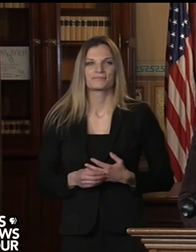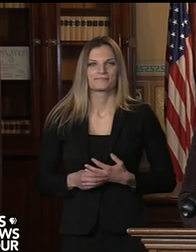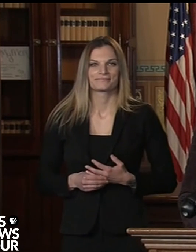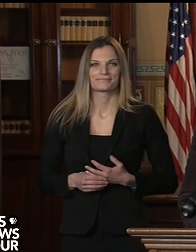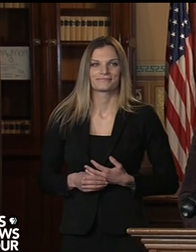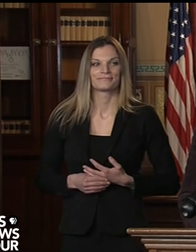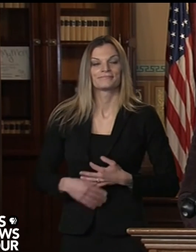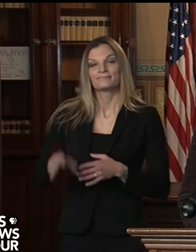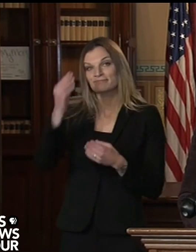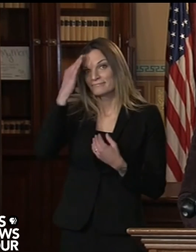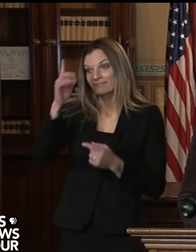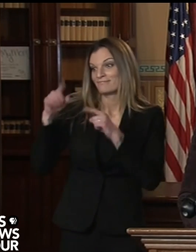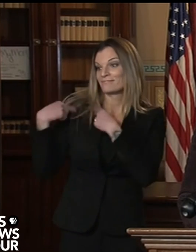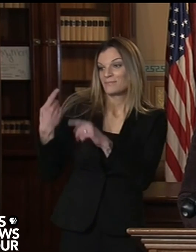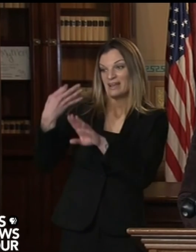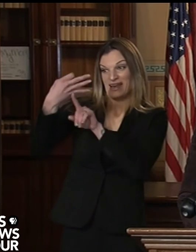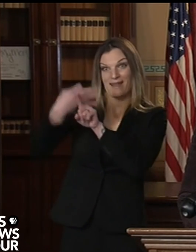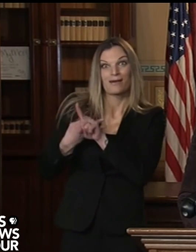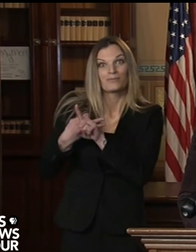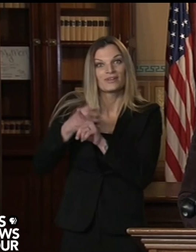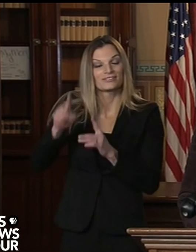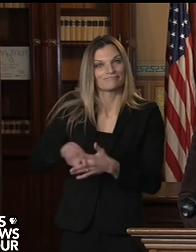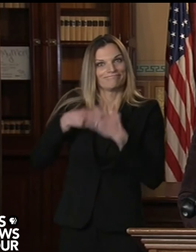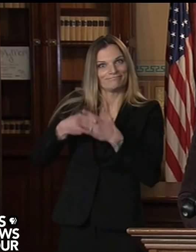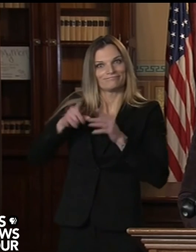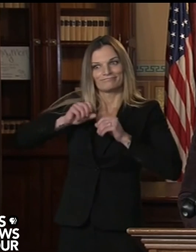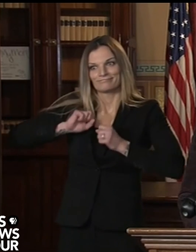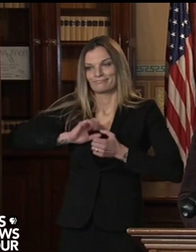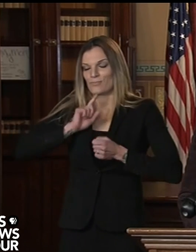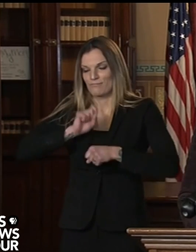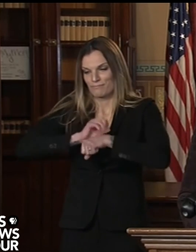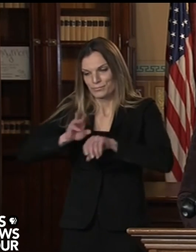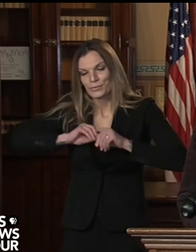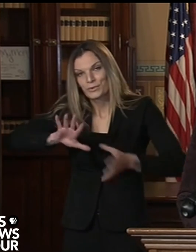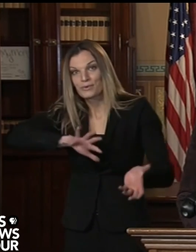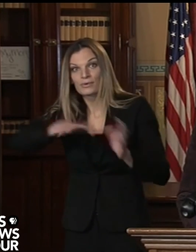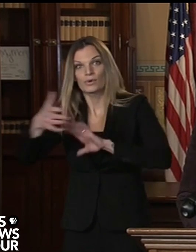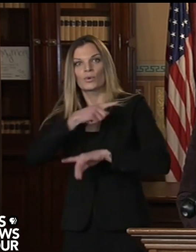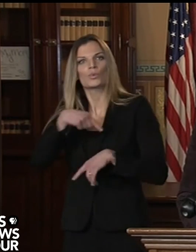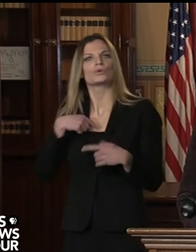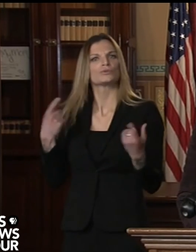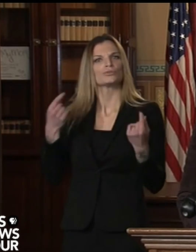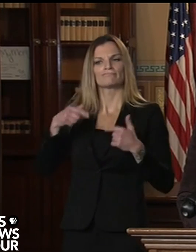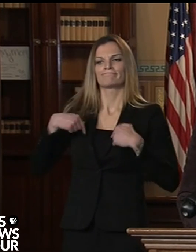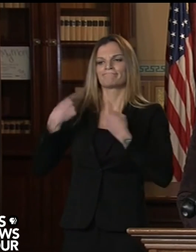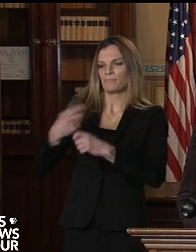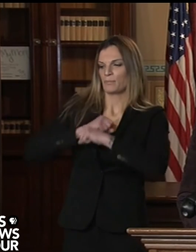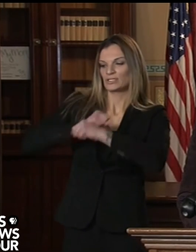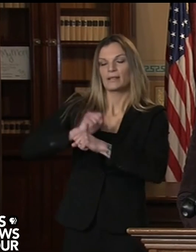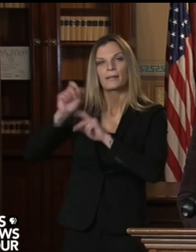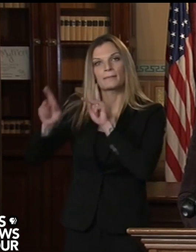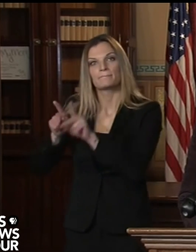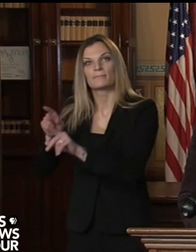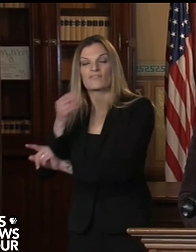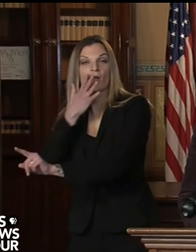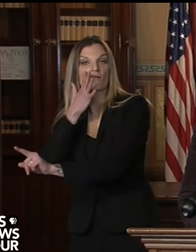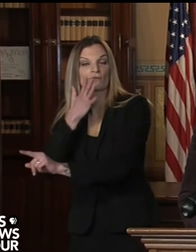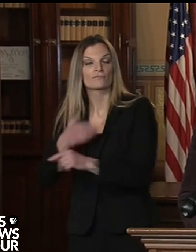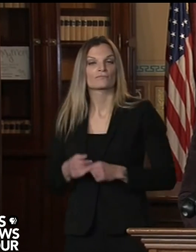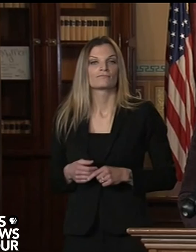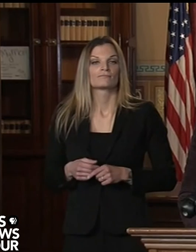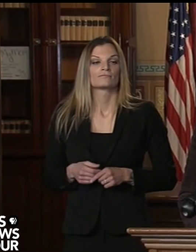actions we've taken in the past 9 months to protect communities of color. As of November 16th, more